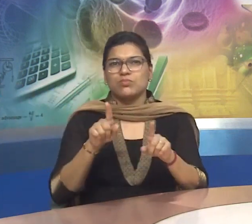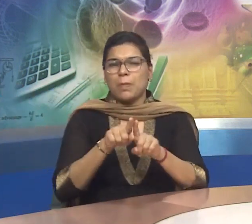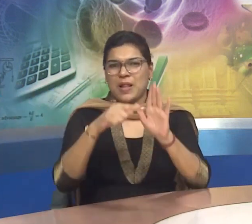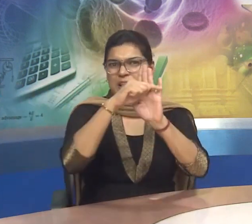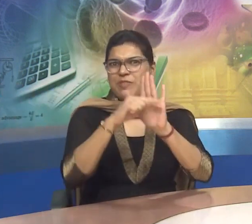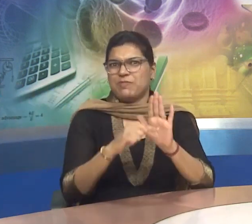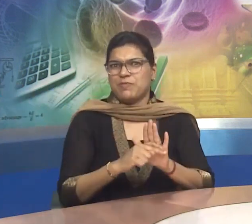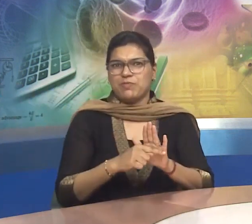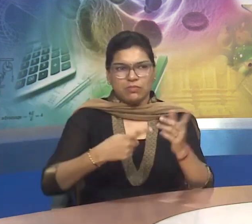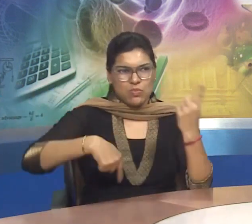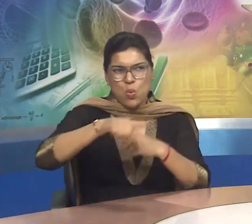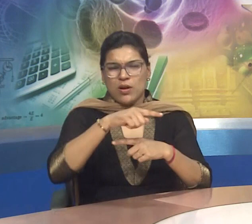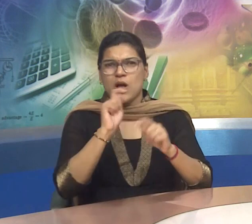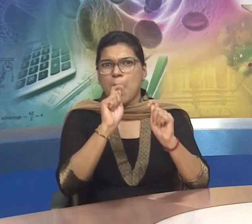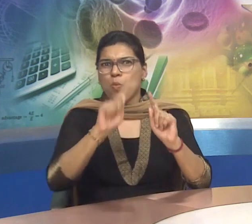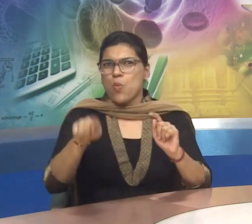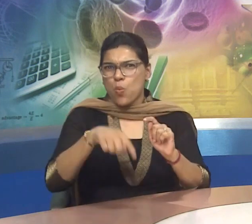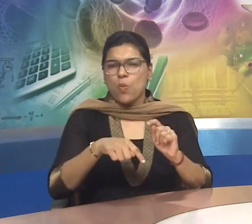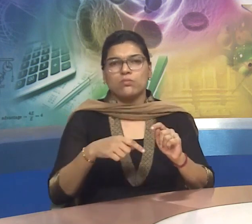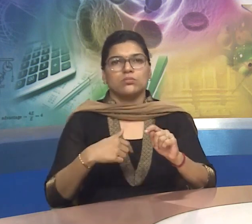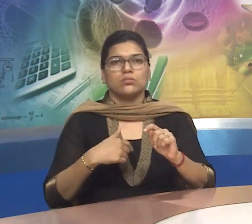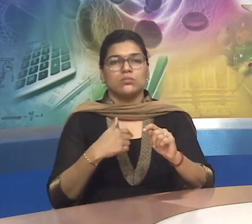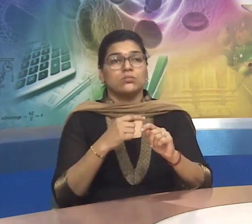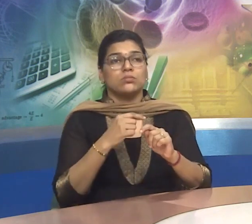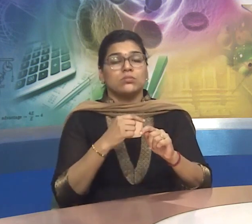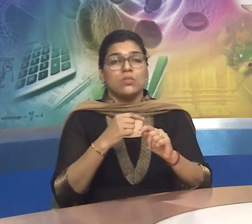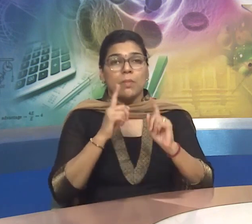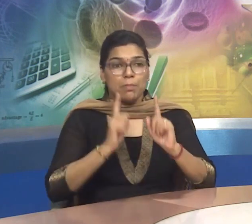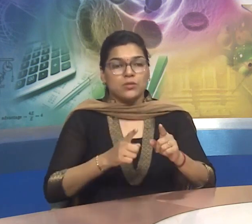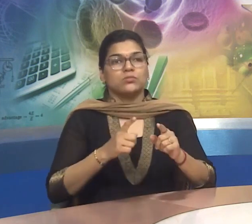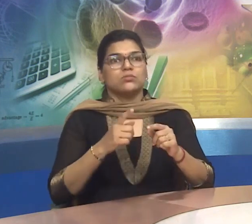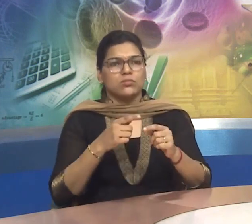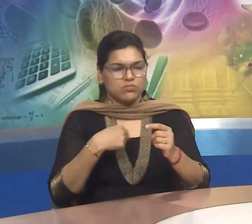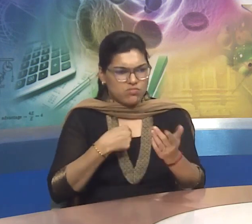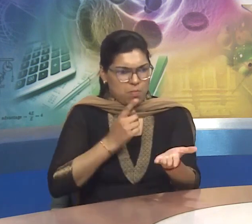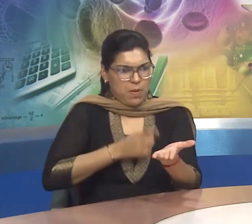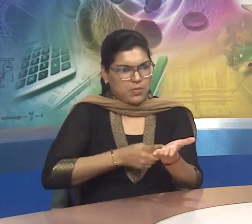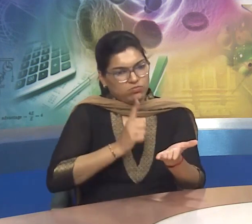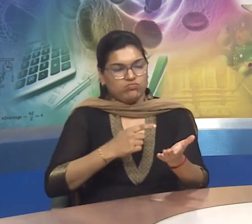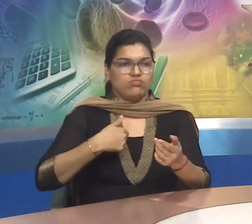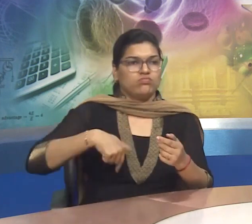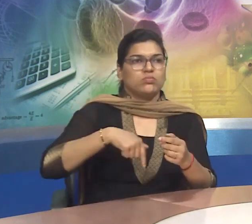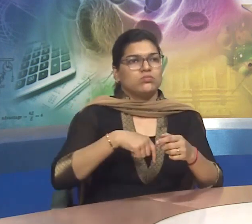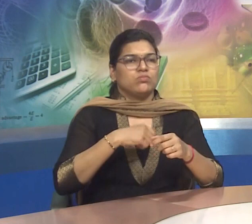person. For example, bomb, knife, pistol, or stone.